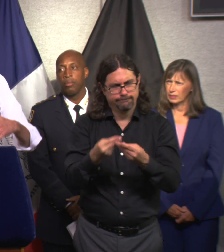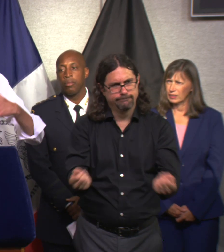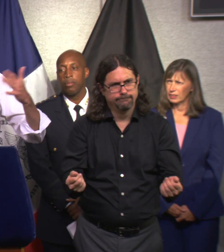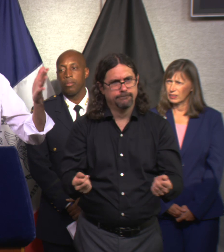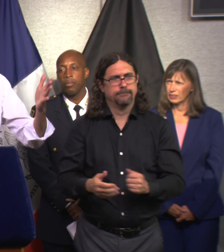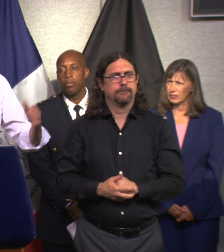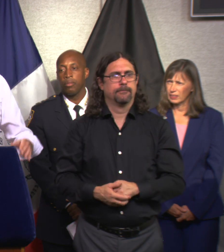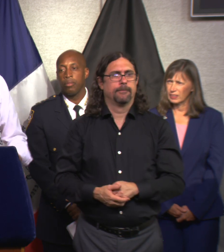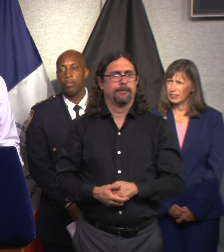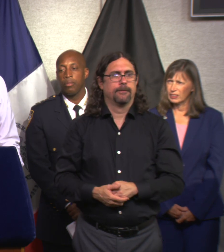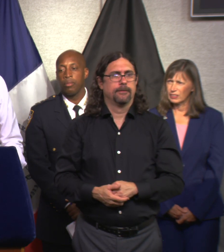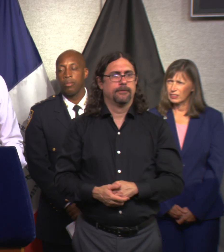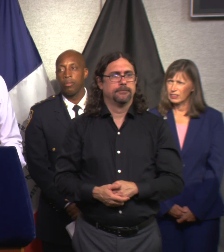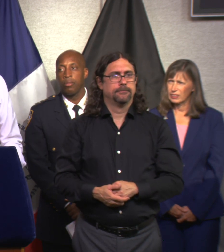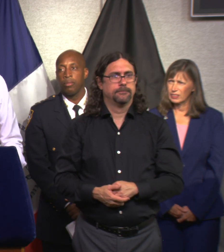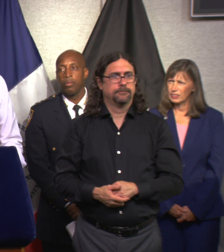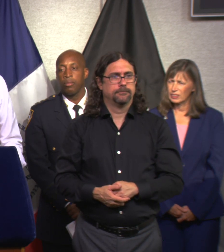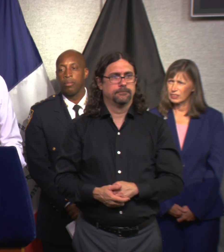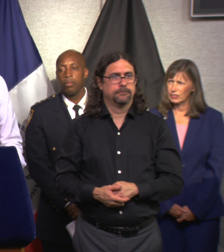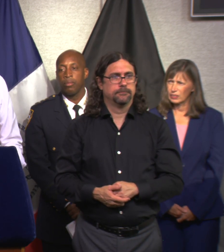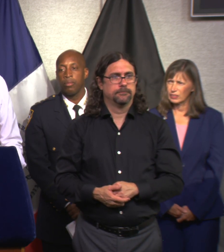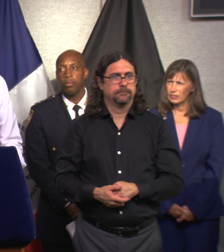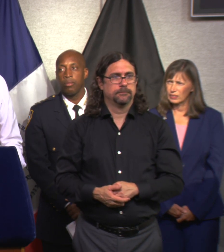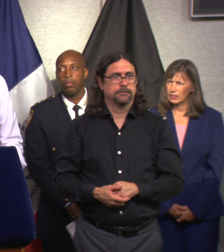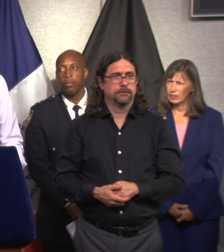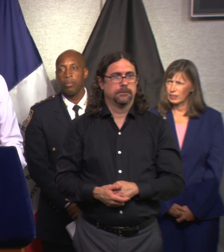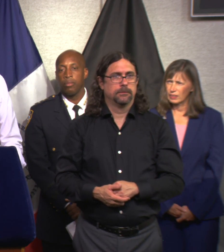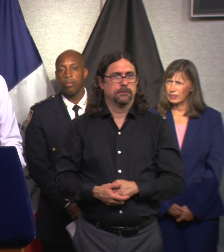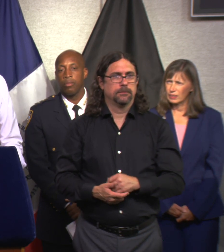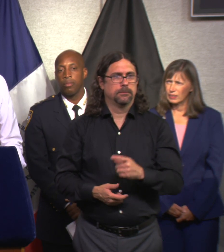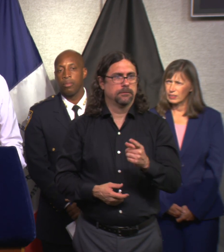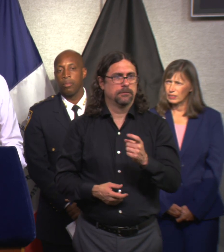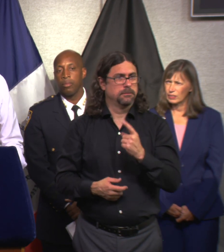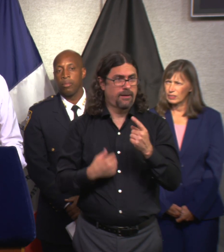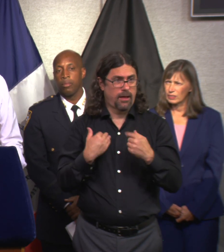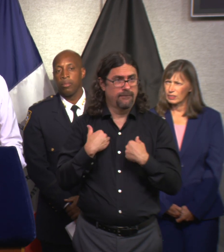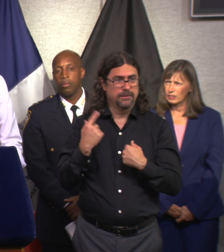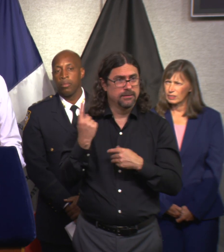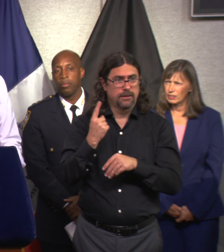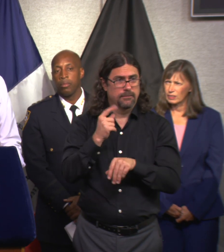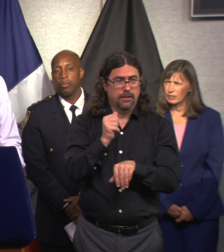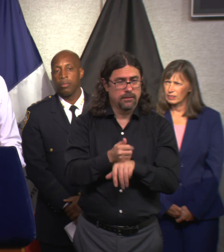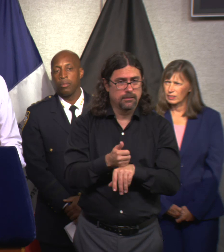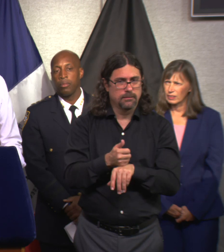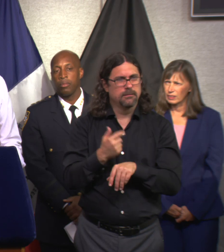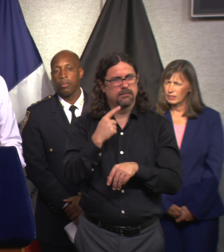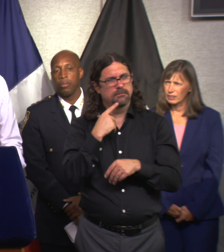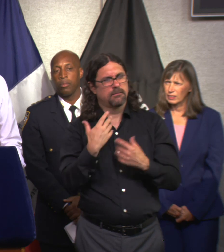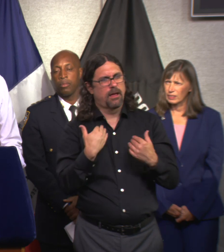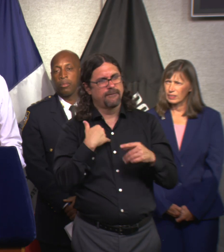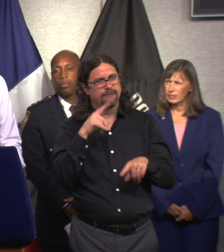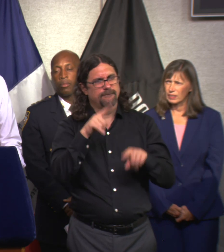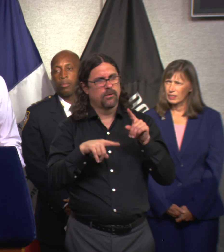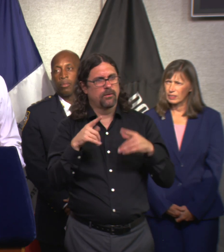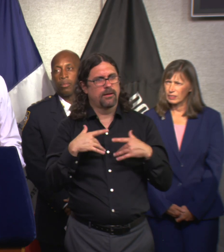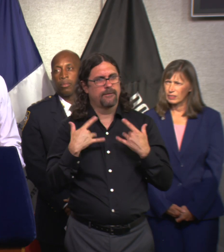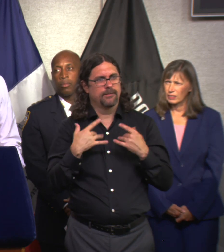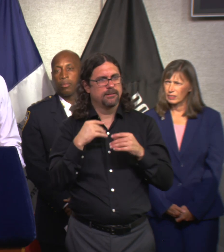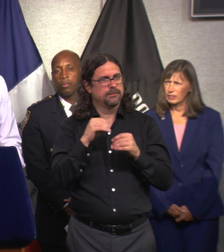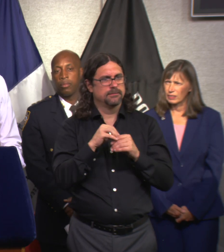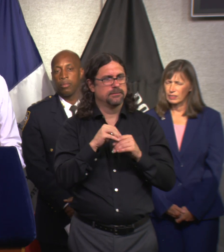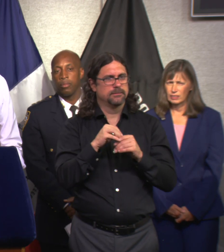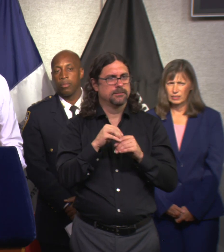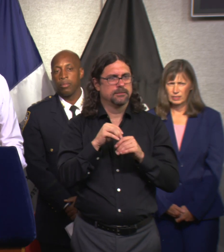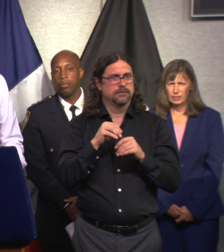going to be a variety of events in early states. I don't have the chapter and verse. You can talk to the campaign. Specific things. Iowa was going to be